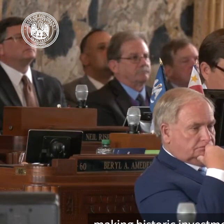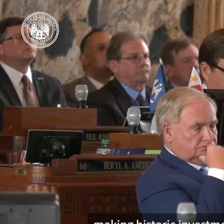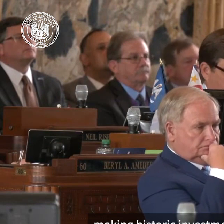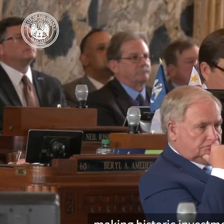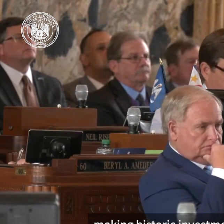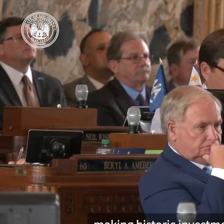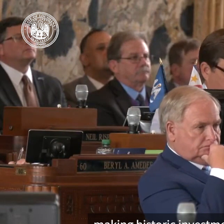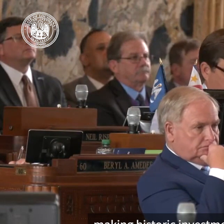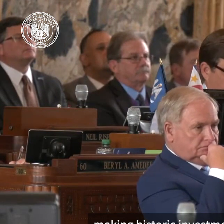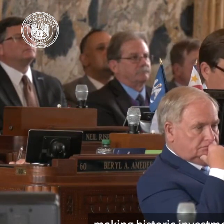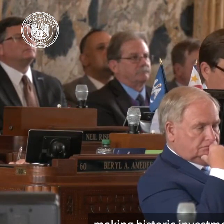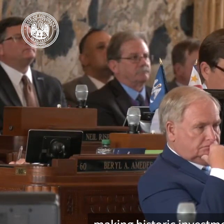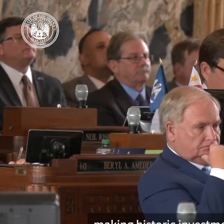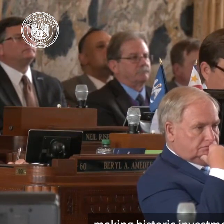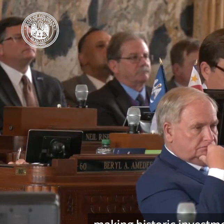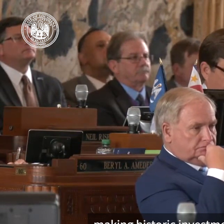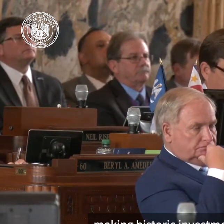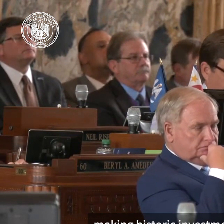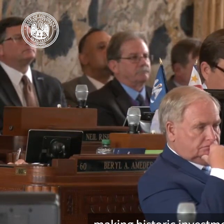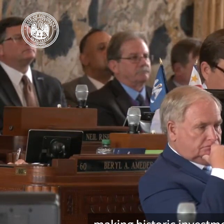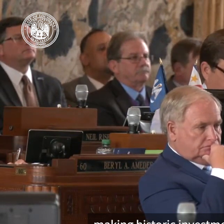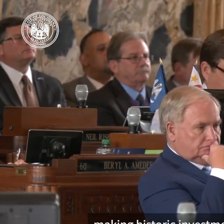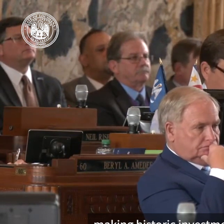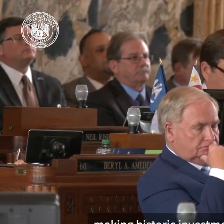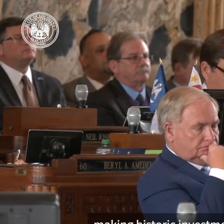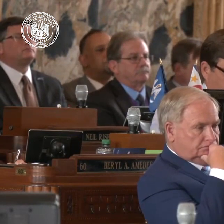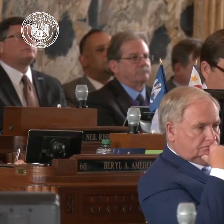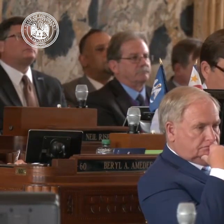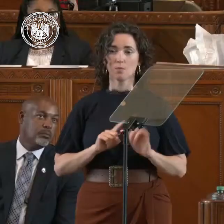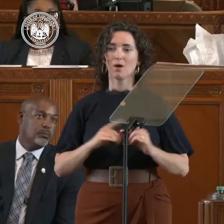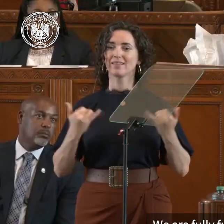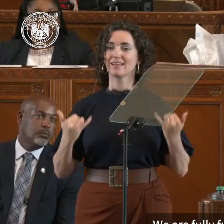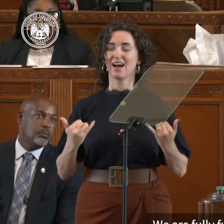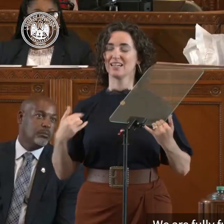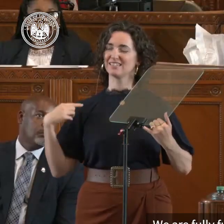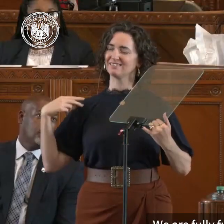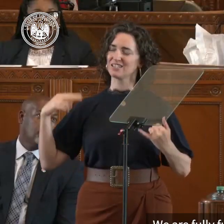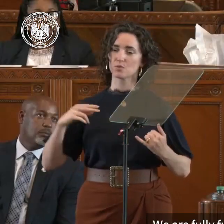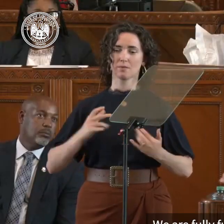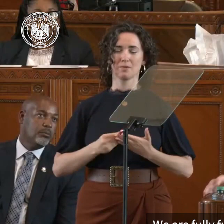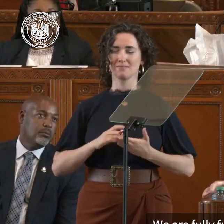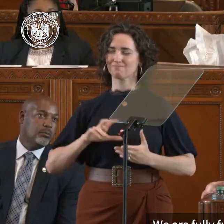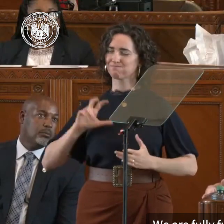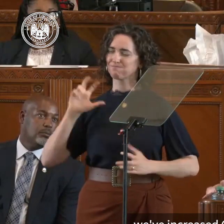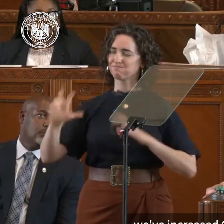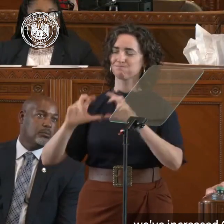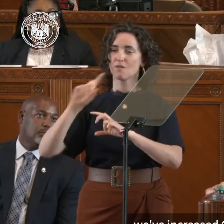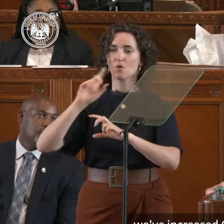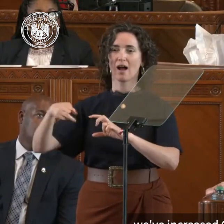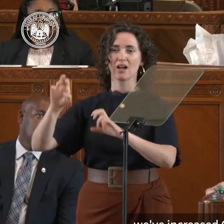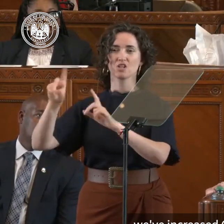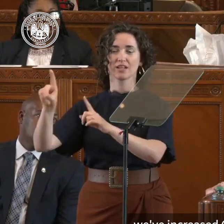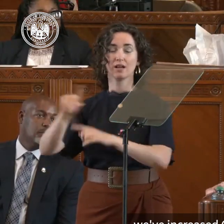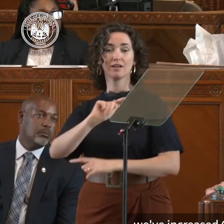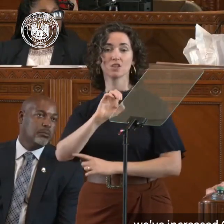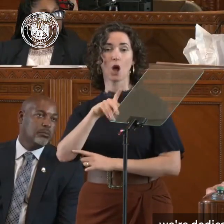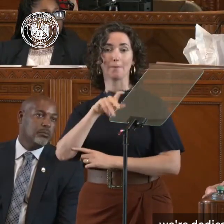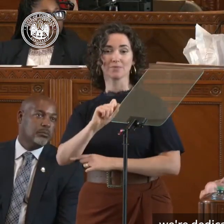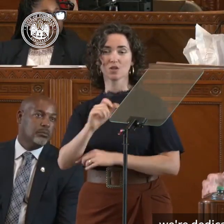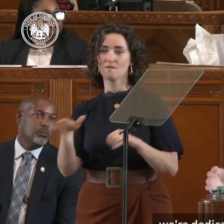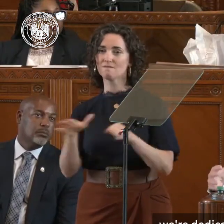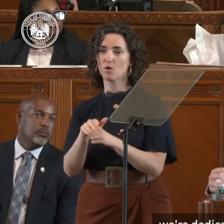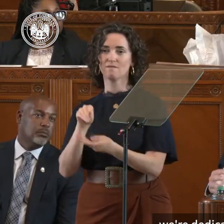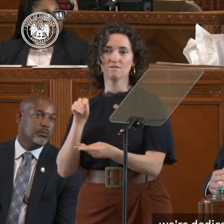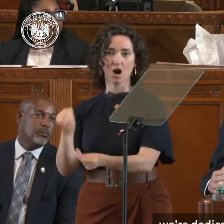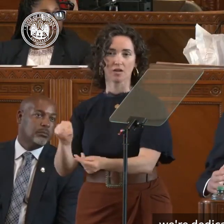a state making historic investments in higher education. We are fully funding TOPS. We've increased GO-Grant dollars.